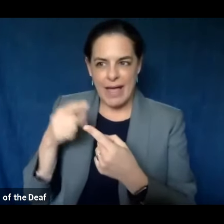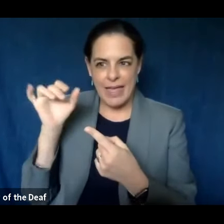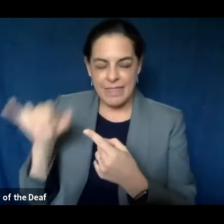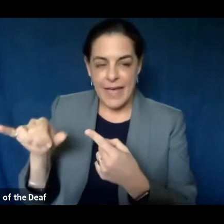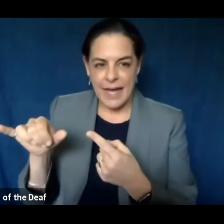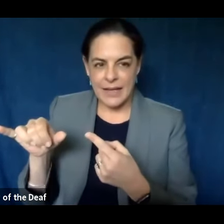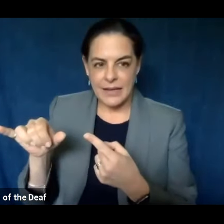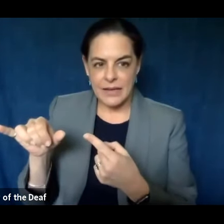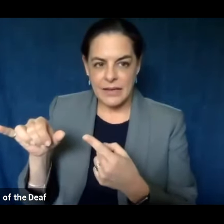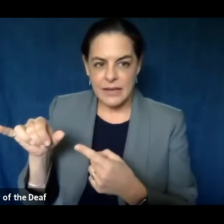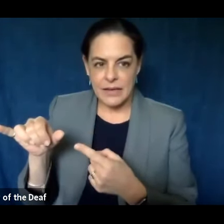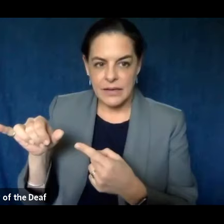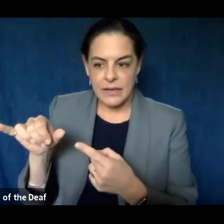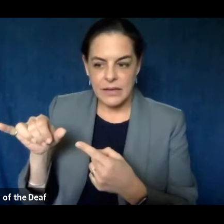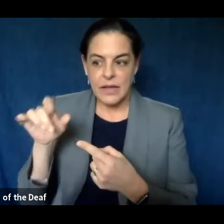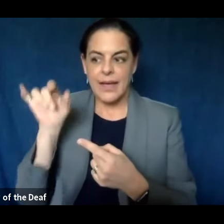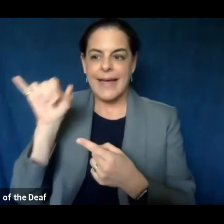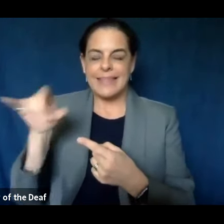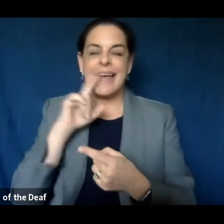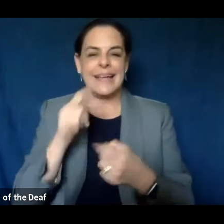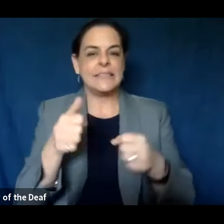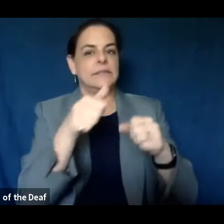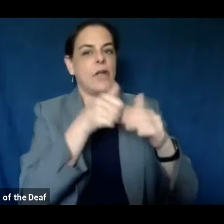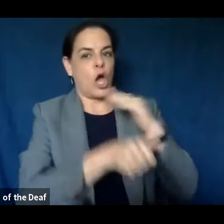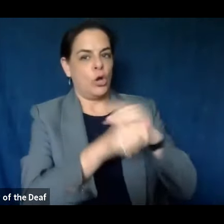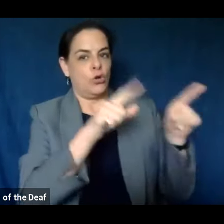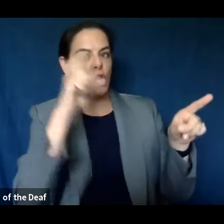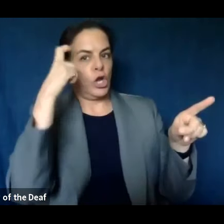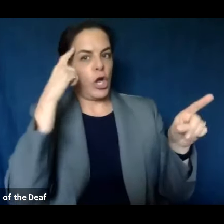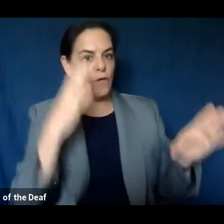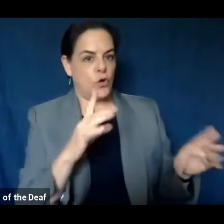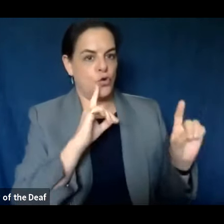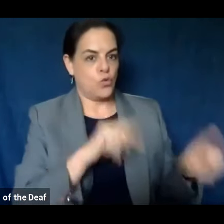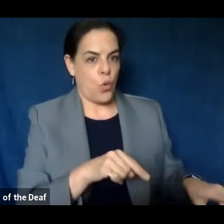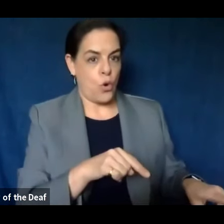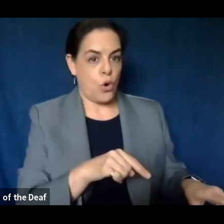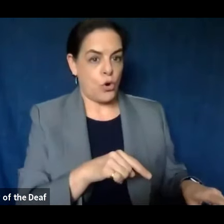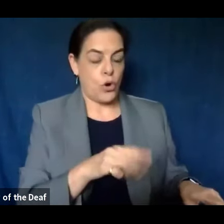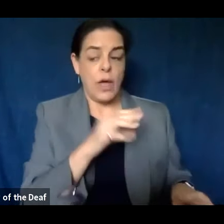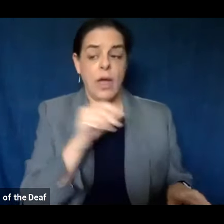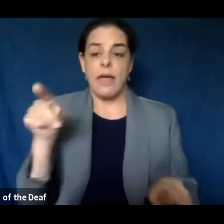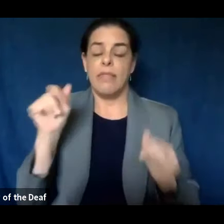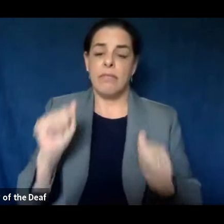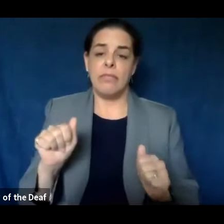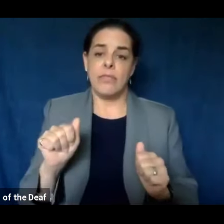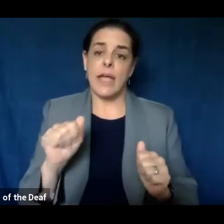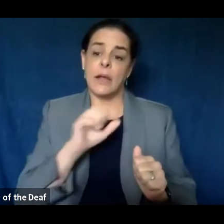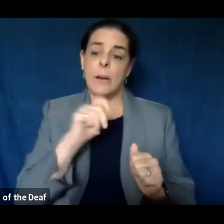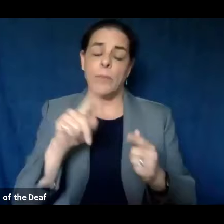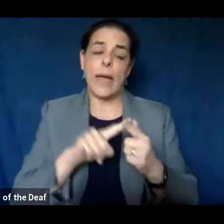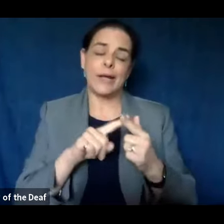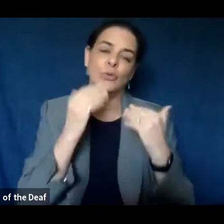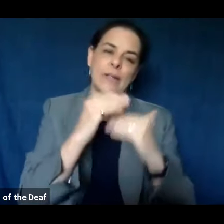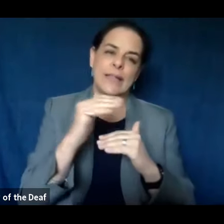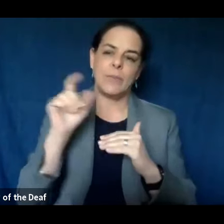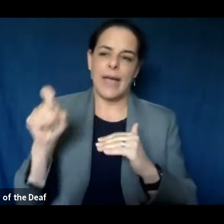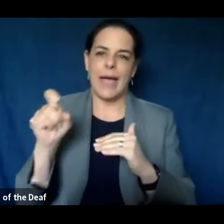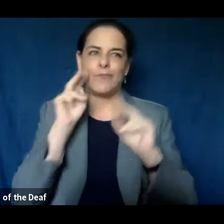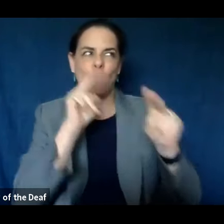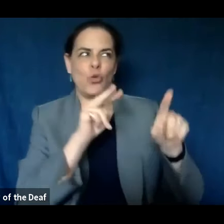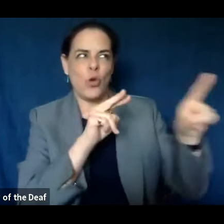dentist offices. Those are covered under the governor's order, and we'll be able to resume limited. They'll have to look at the order, and they'll have to look at their guidance from